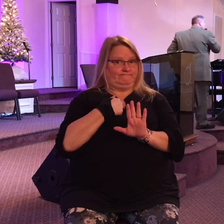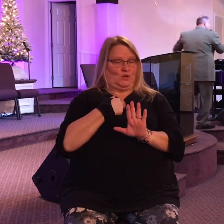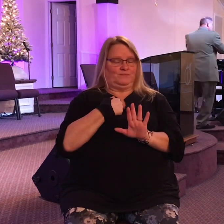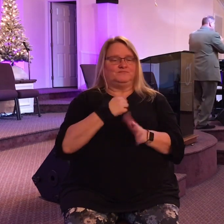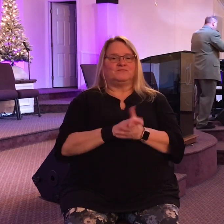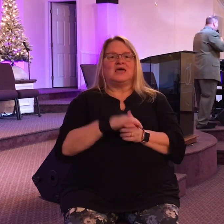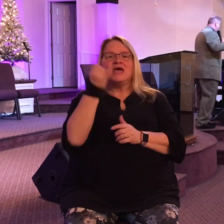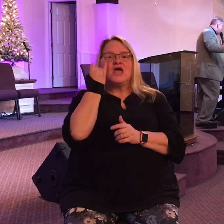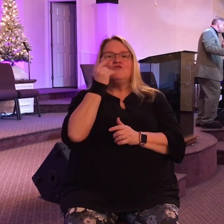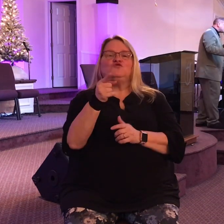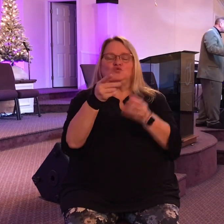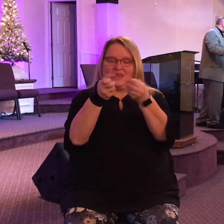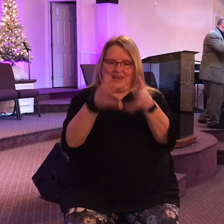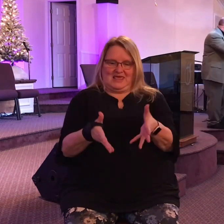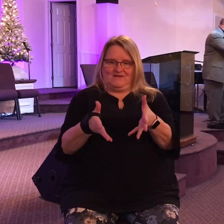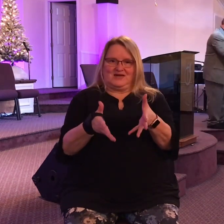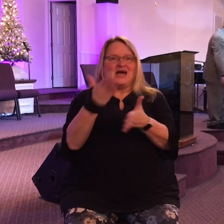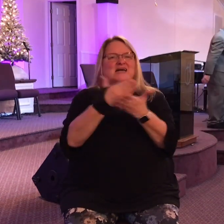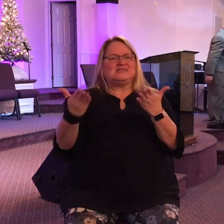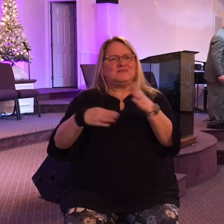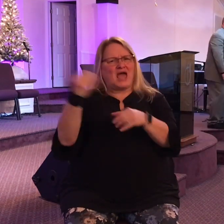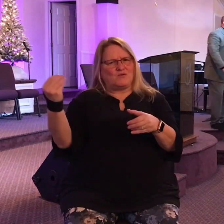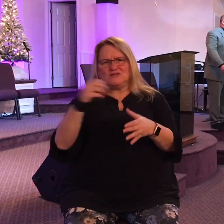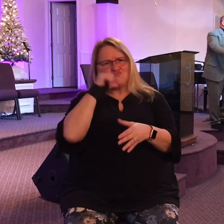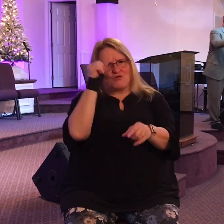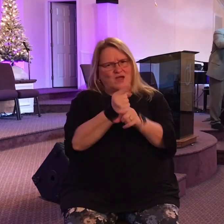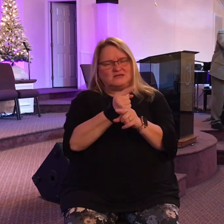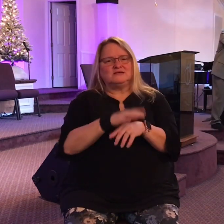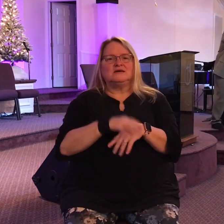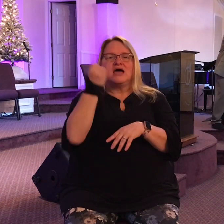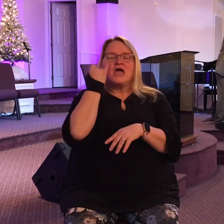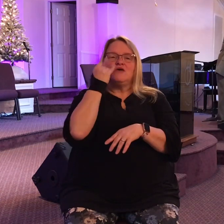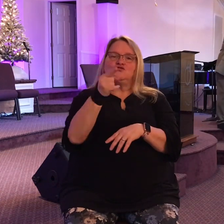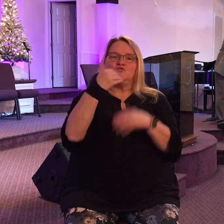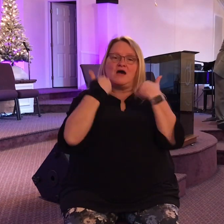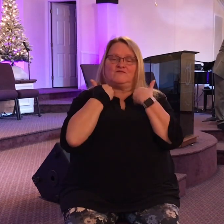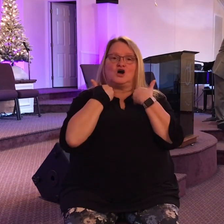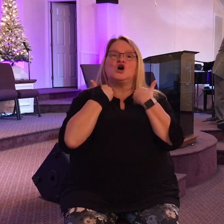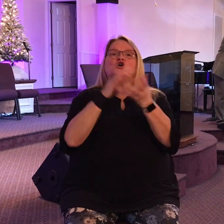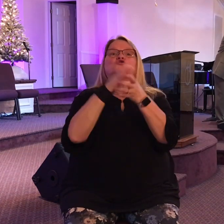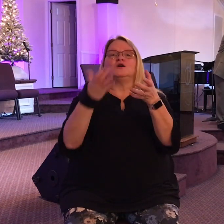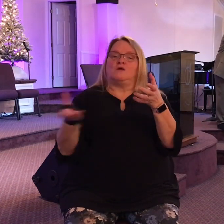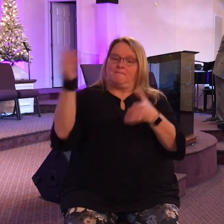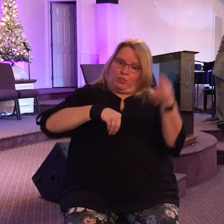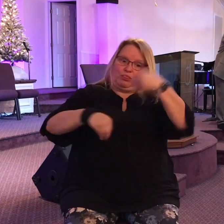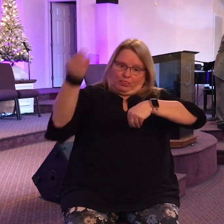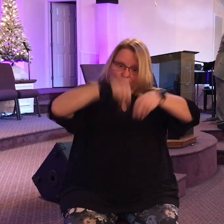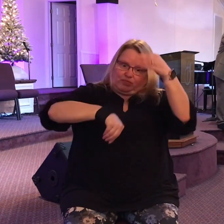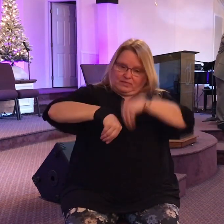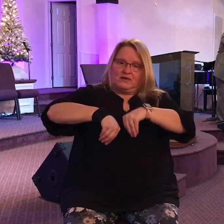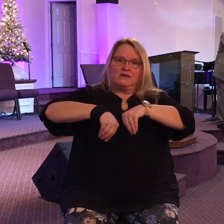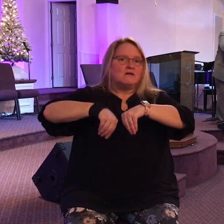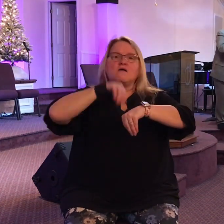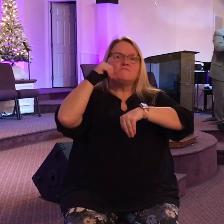If you leave some stuff out, it won't be right. If you put too much stuff in, it won't be